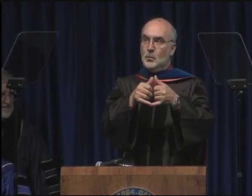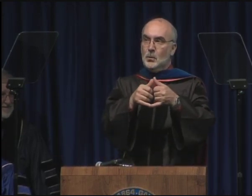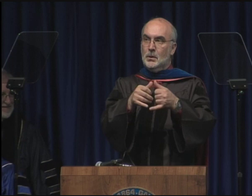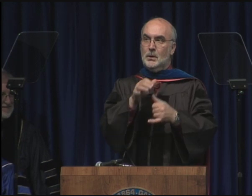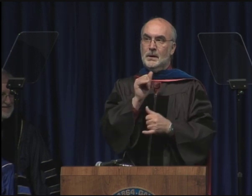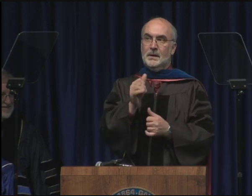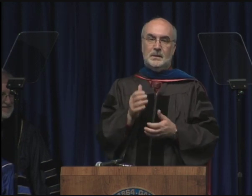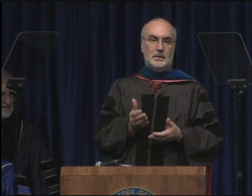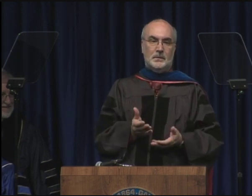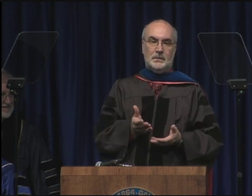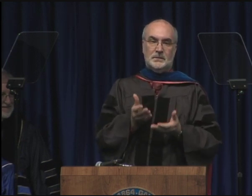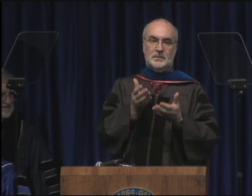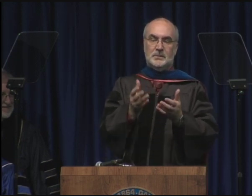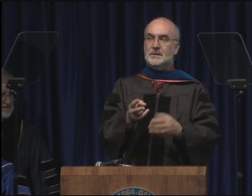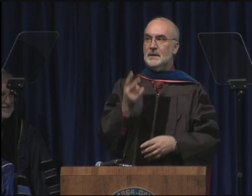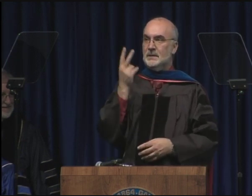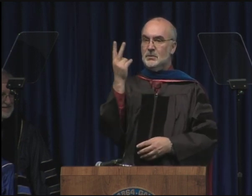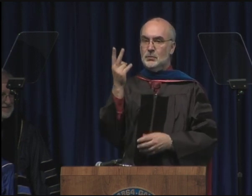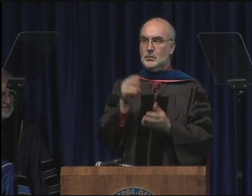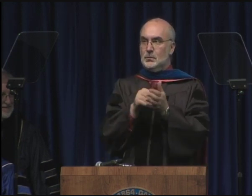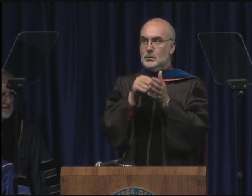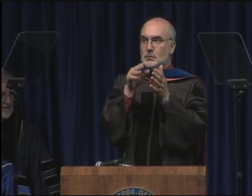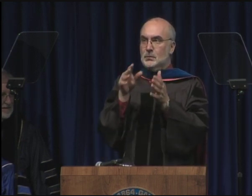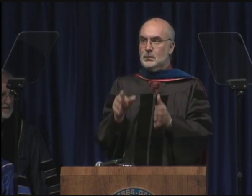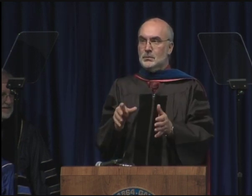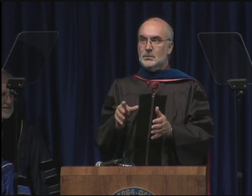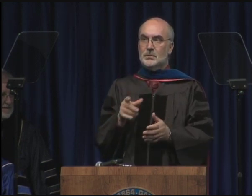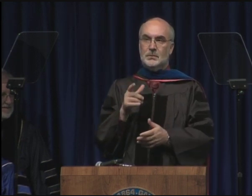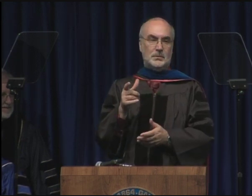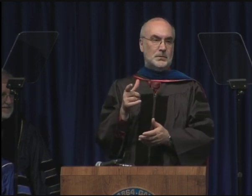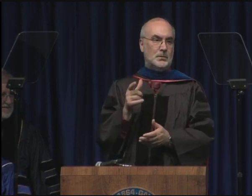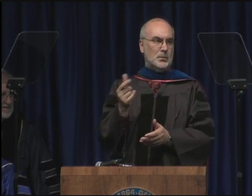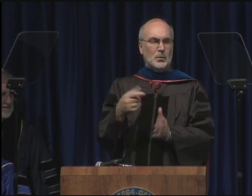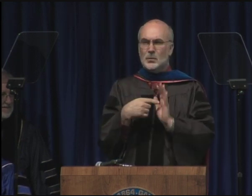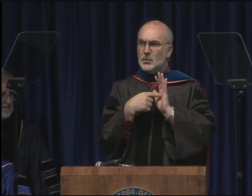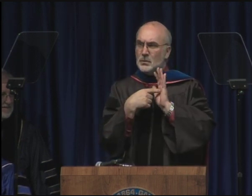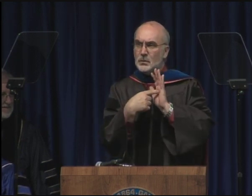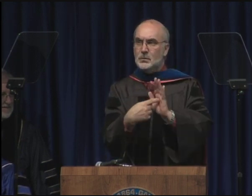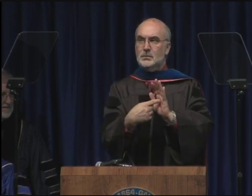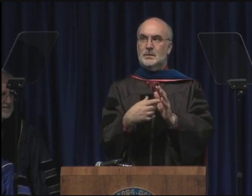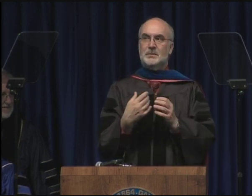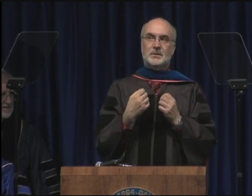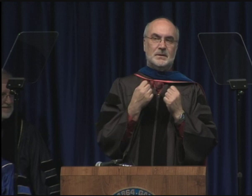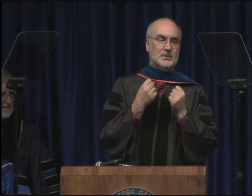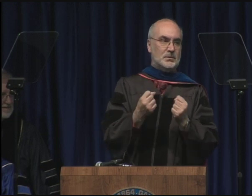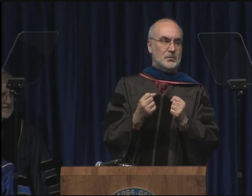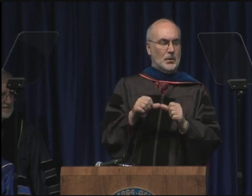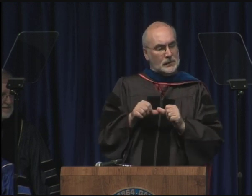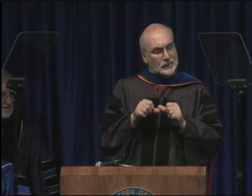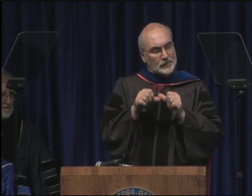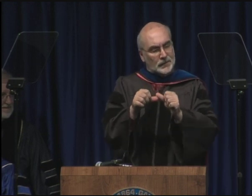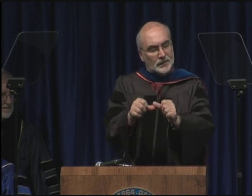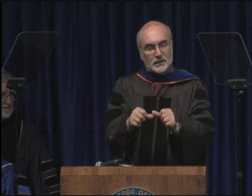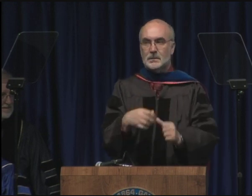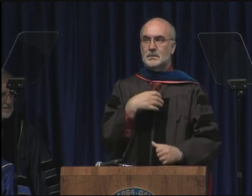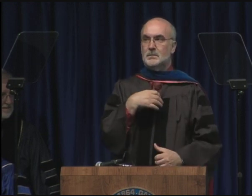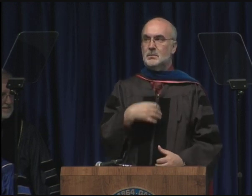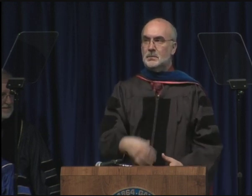The Master of Public Administration Award is presented to two recipients. They've demonstrated a strong